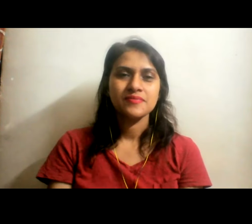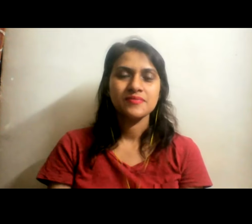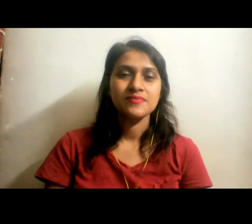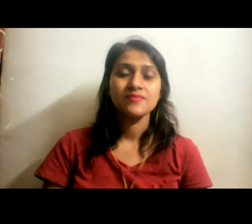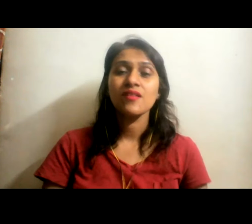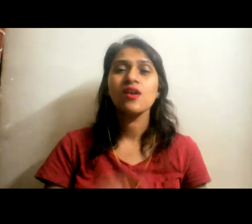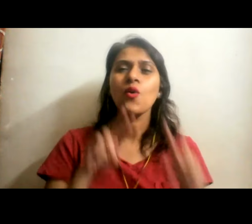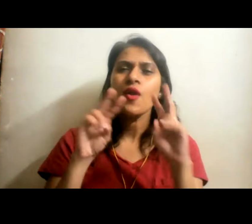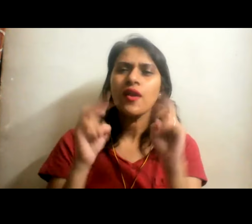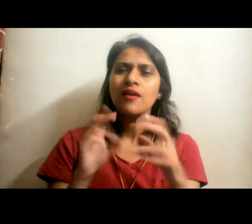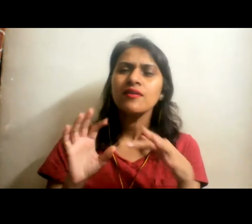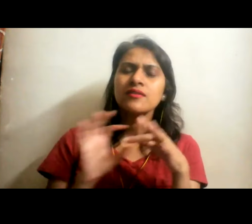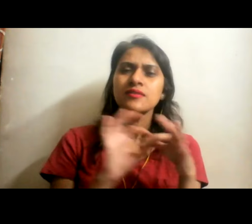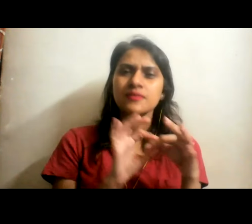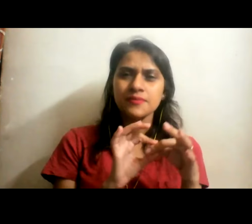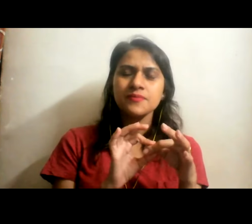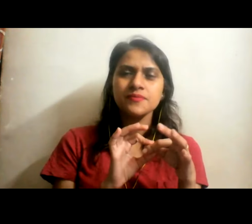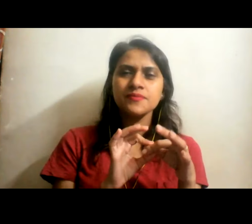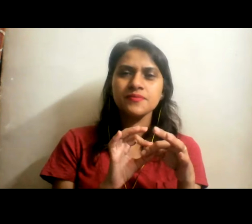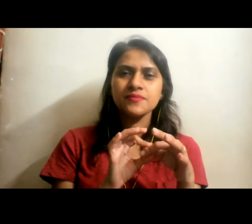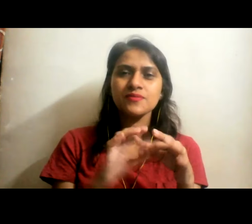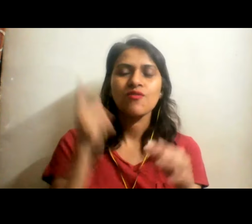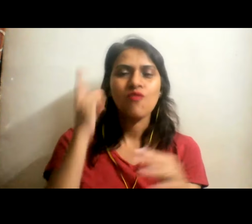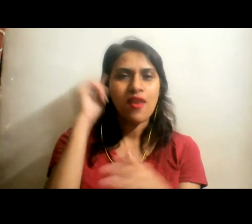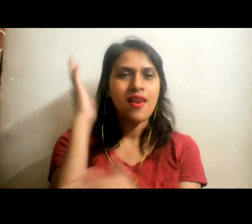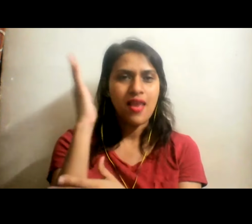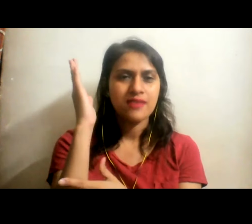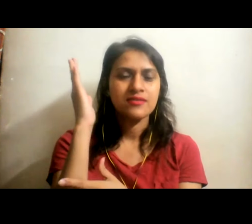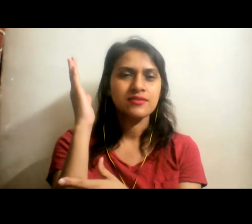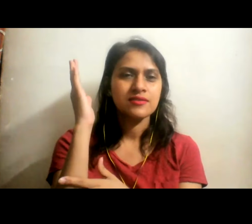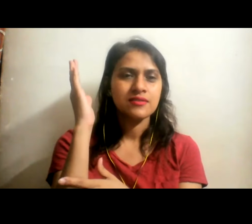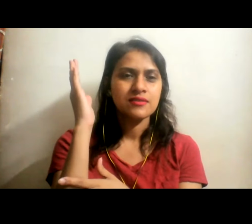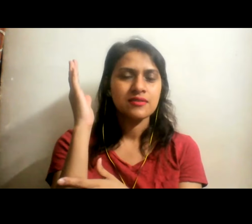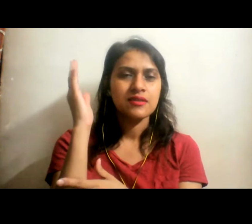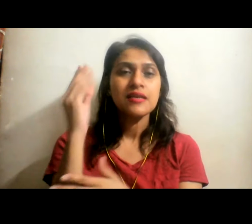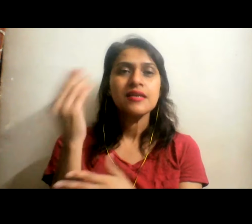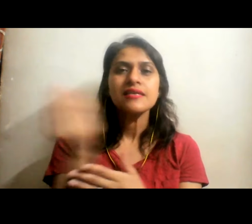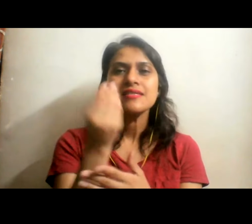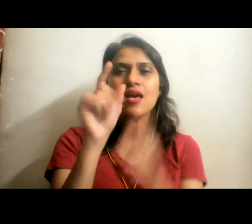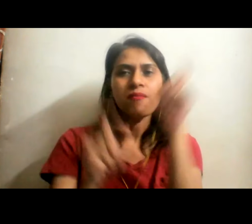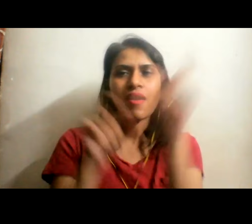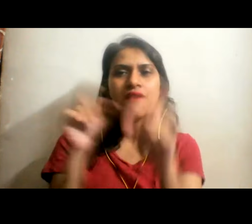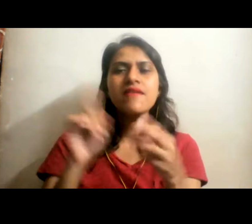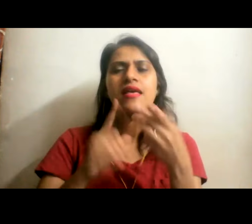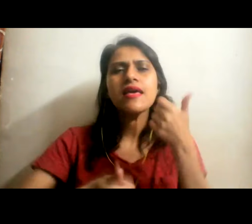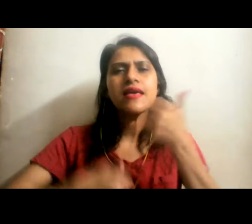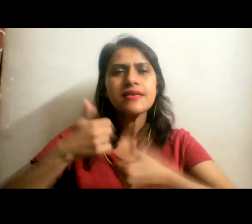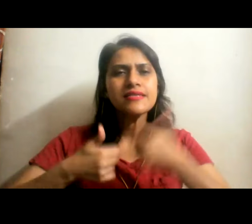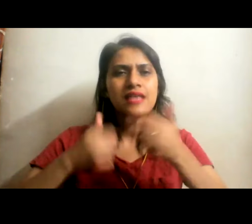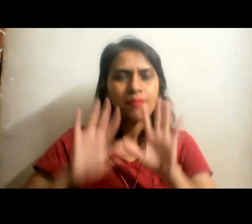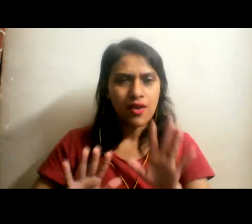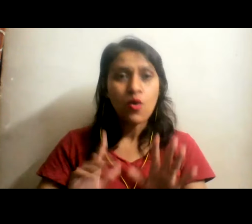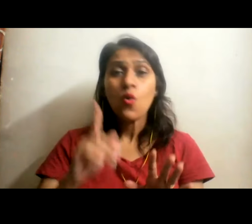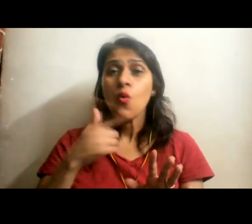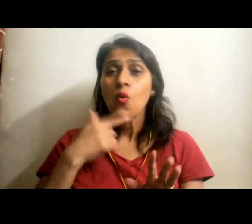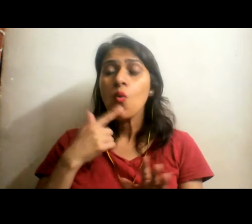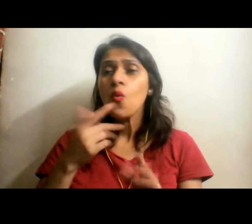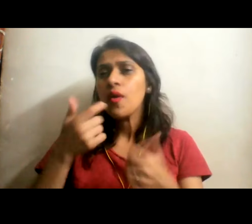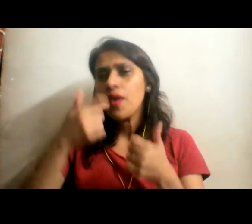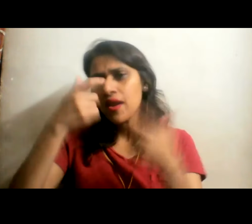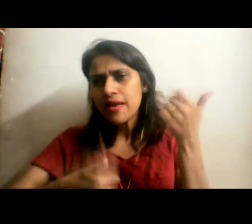having for the lectures, since some of you have exams, So I request whoever has an issue or whoever